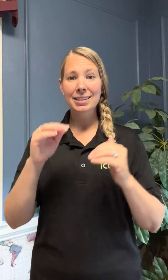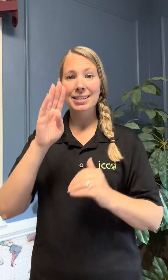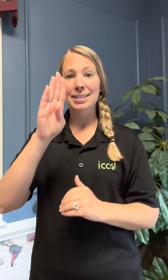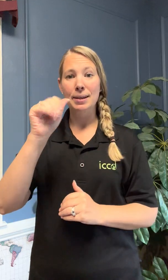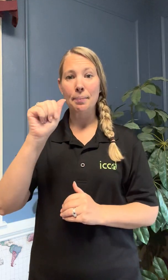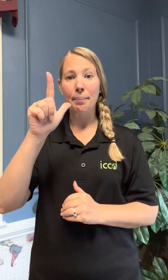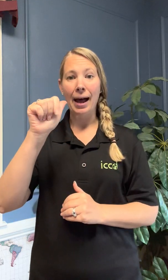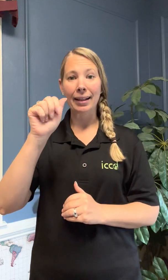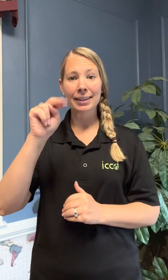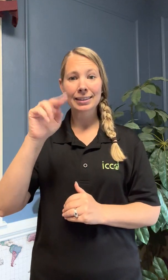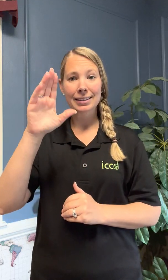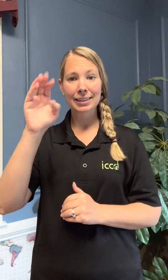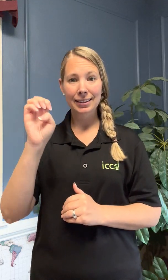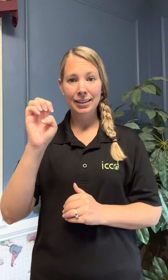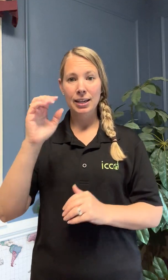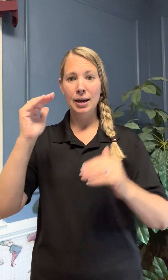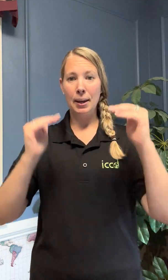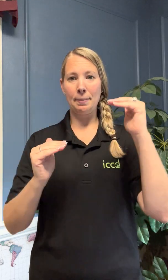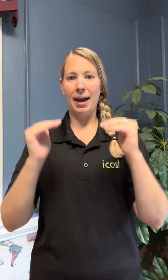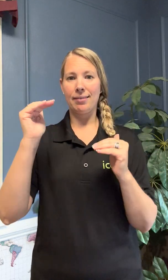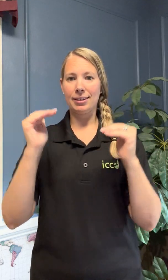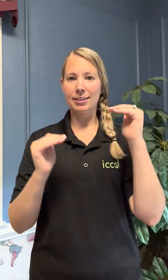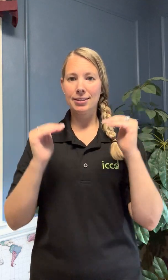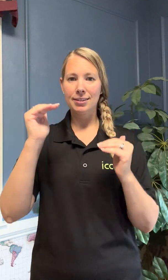Next is balance, balance.